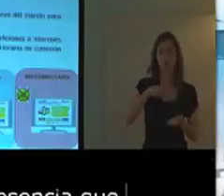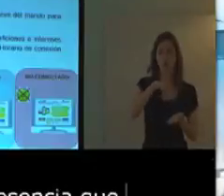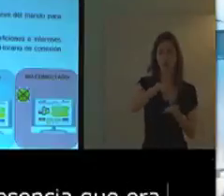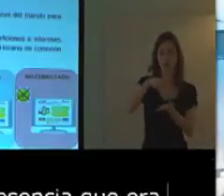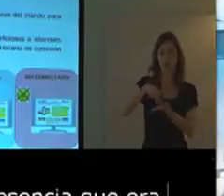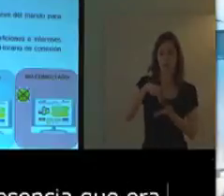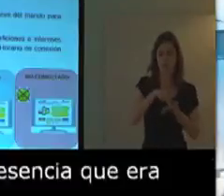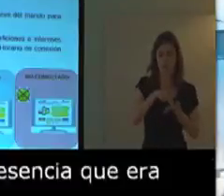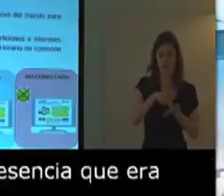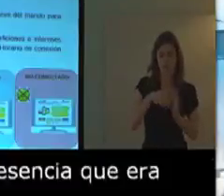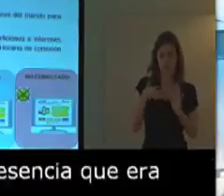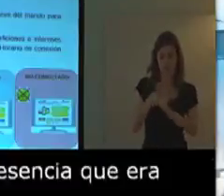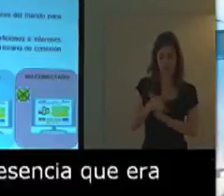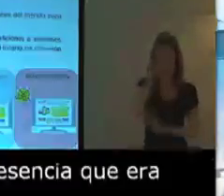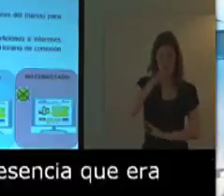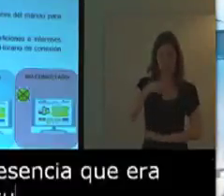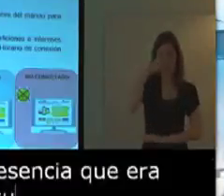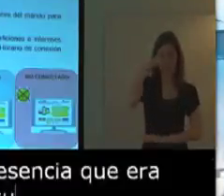Also